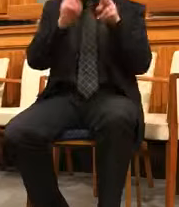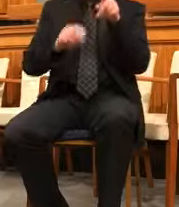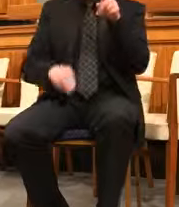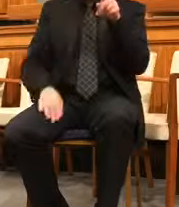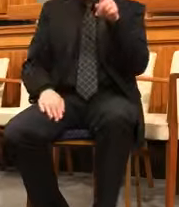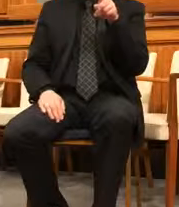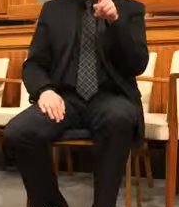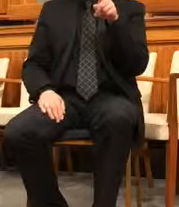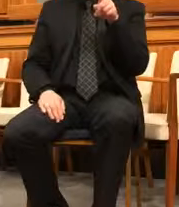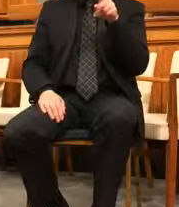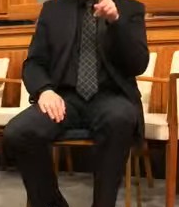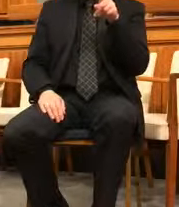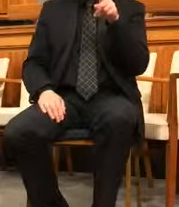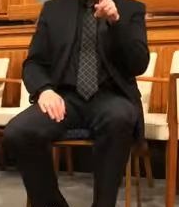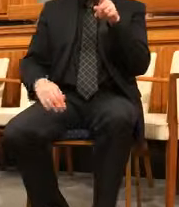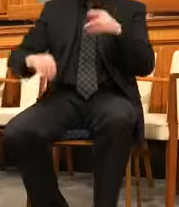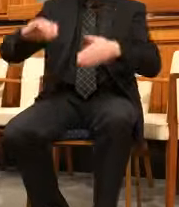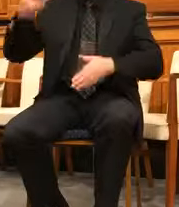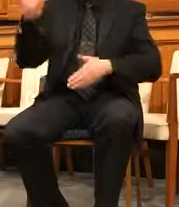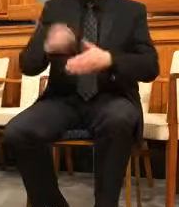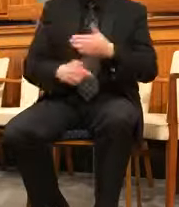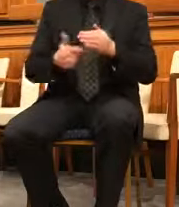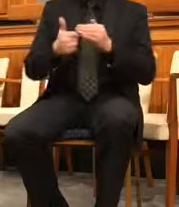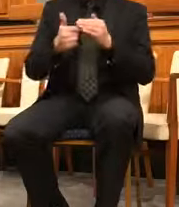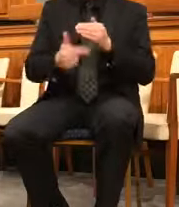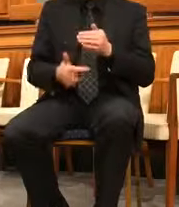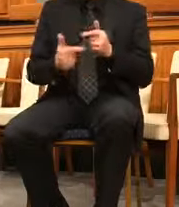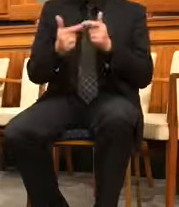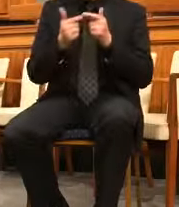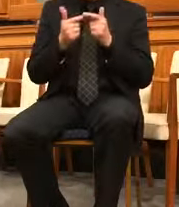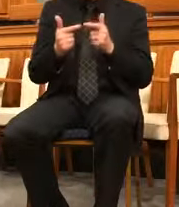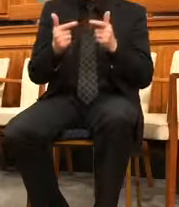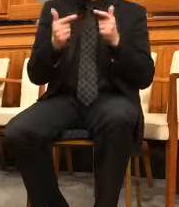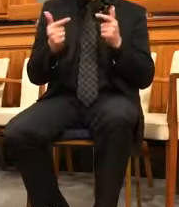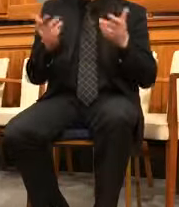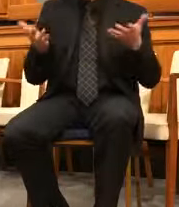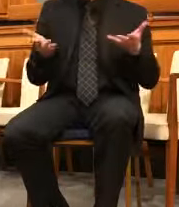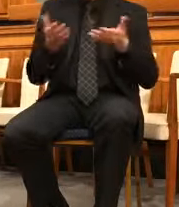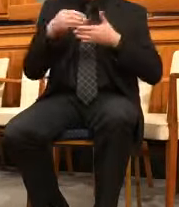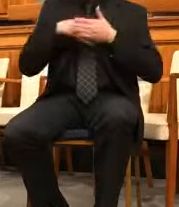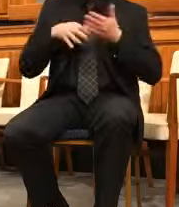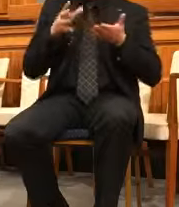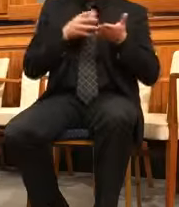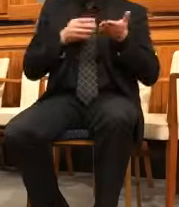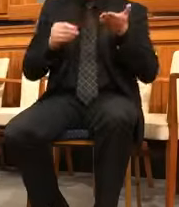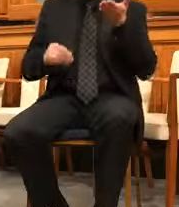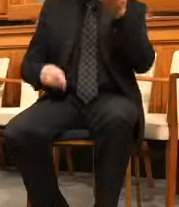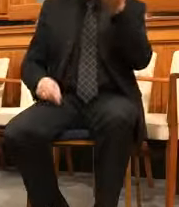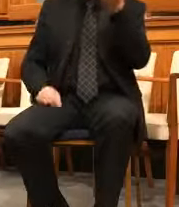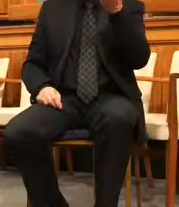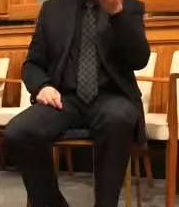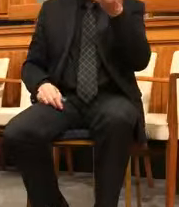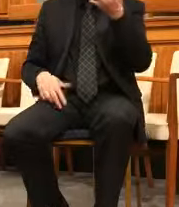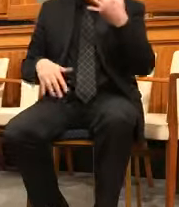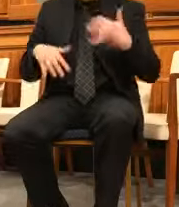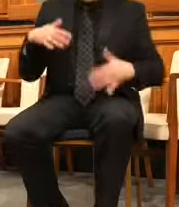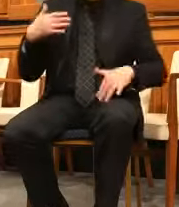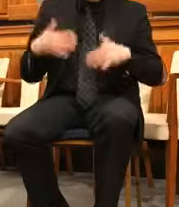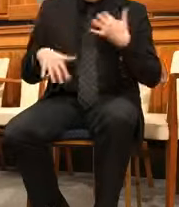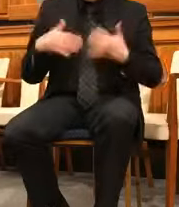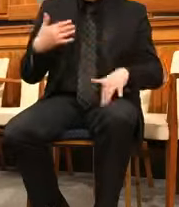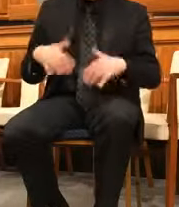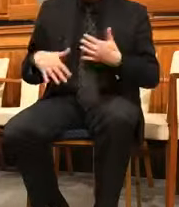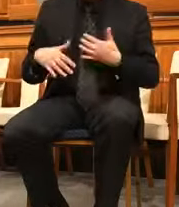so intense and so terrible, deep in his soul, he suffered all the separation